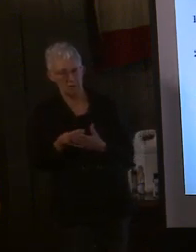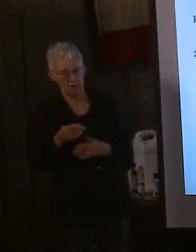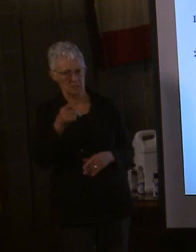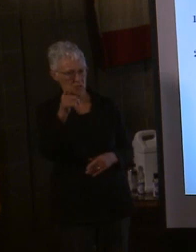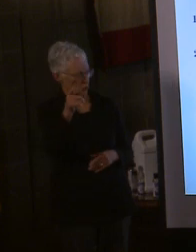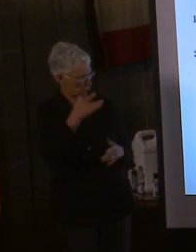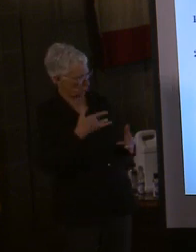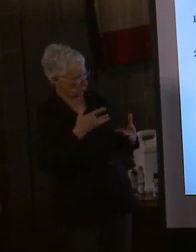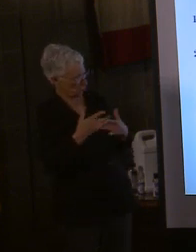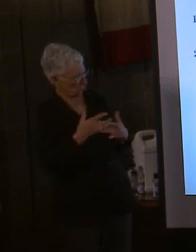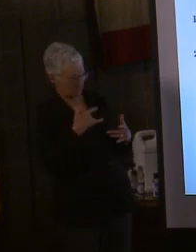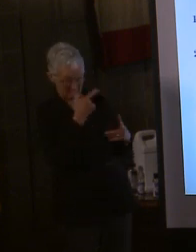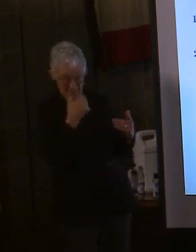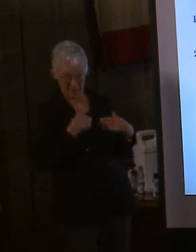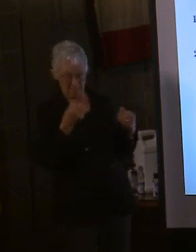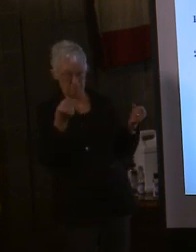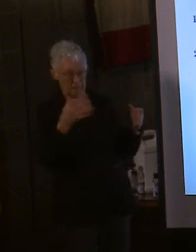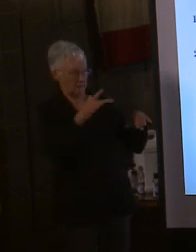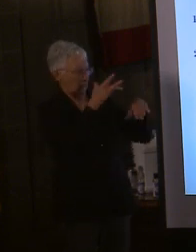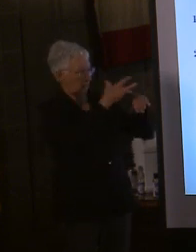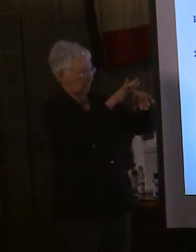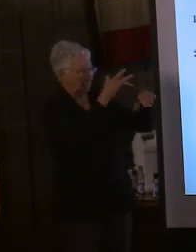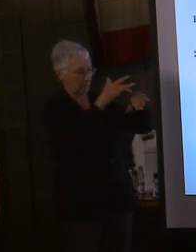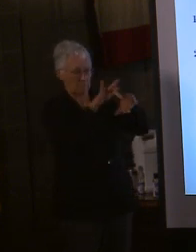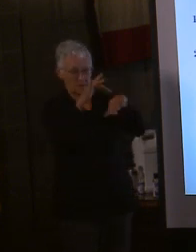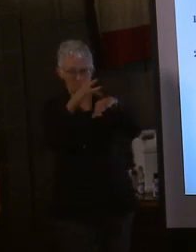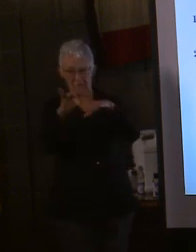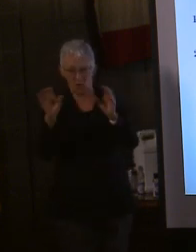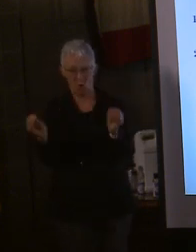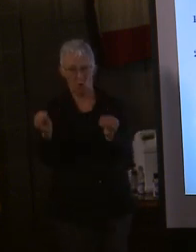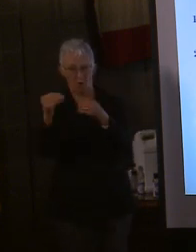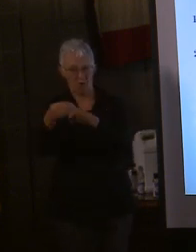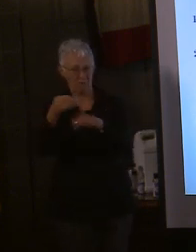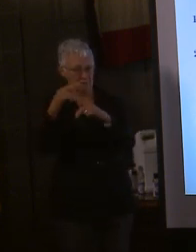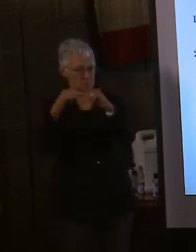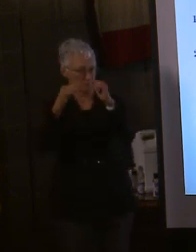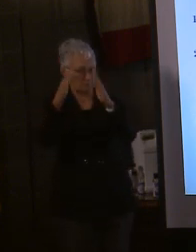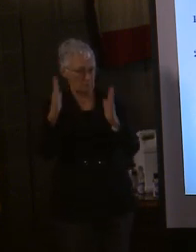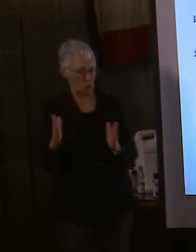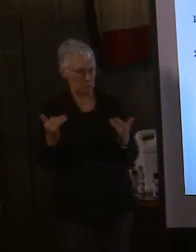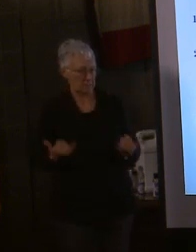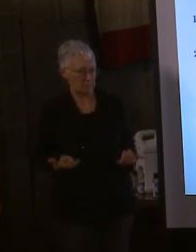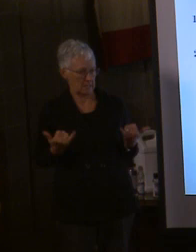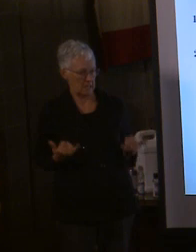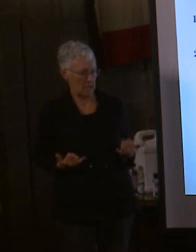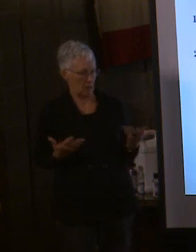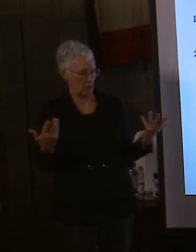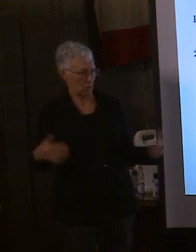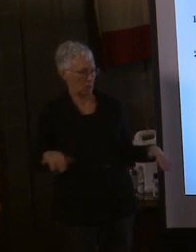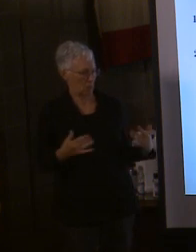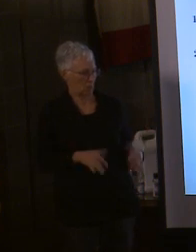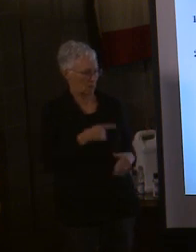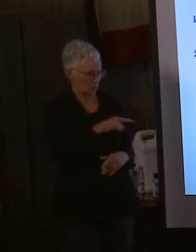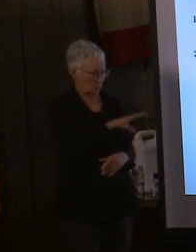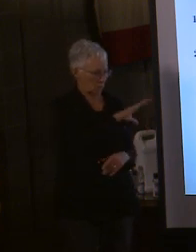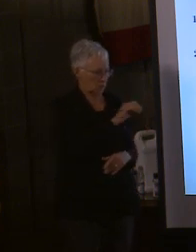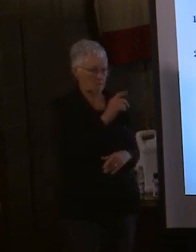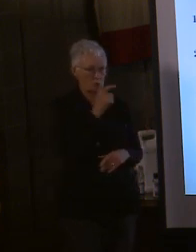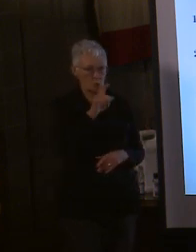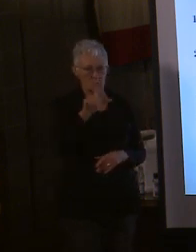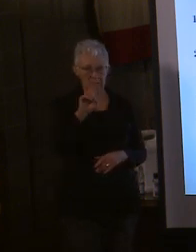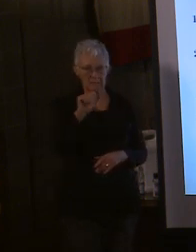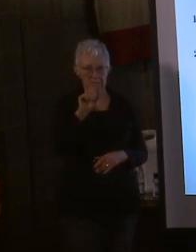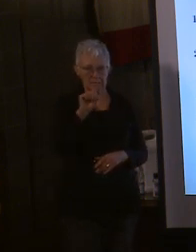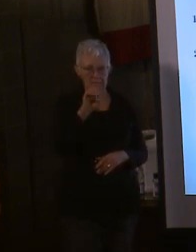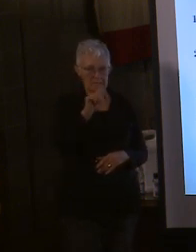of a concern, or is that something you'll be looking at in the future? So the question was, is that something we may look at in the future? We may, but given